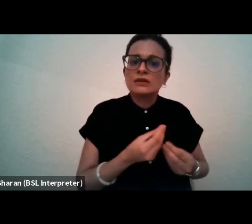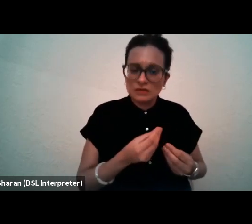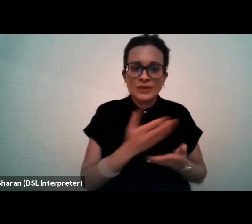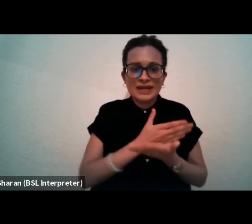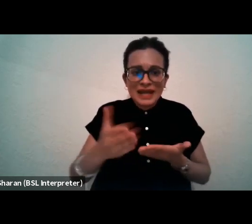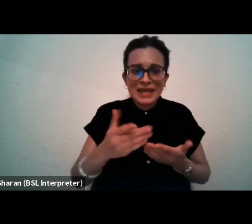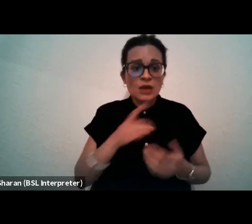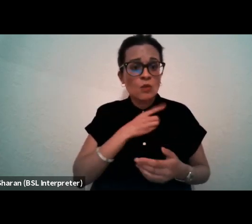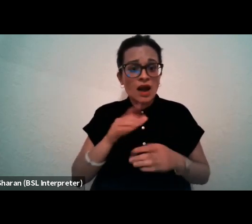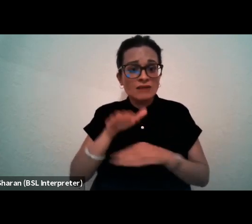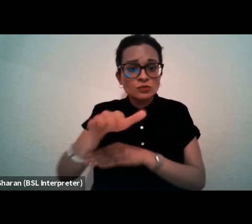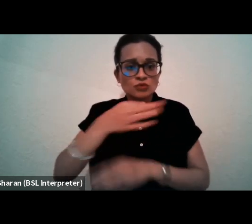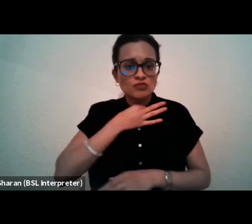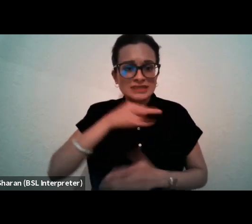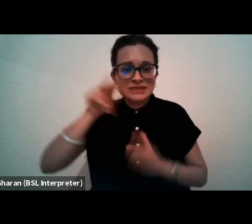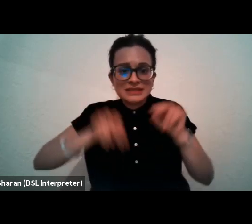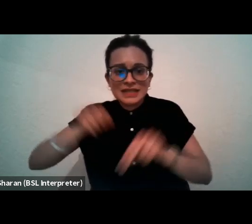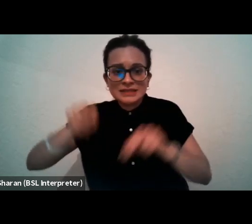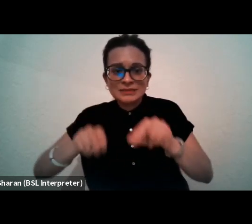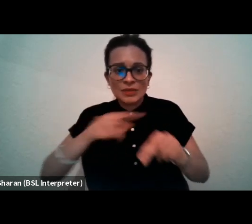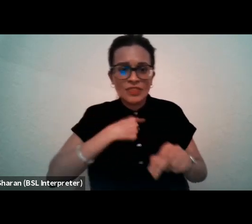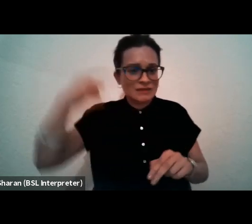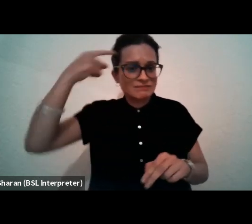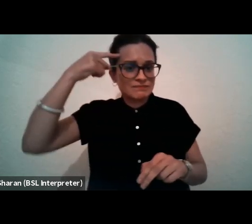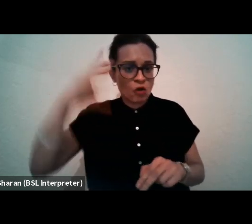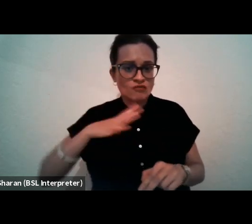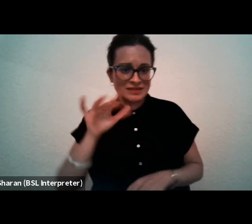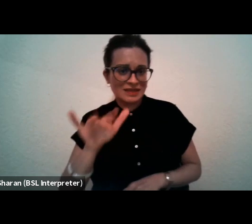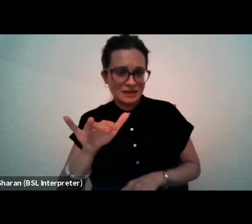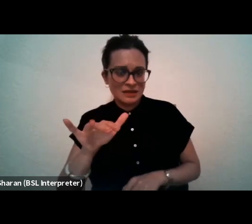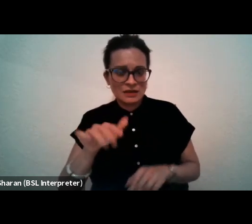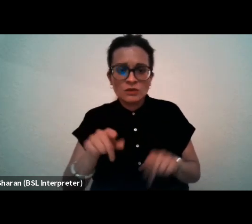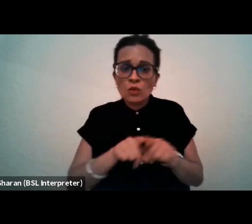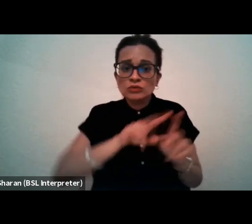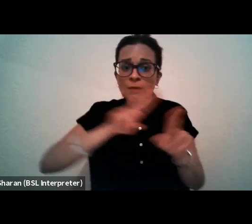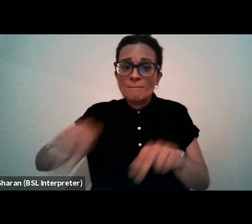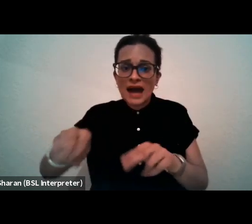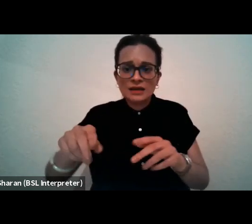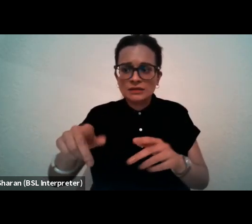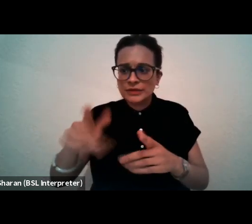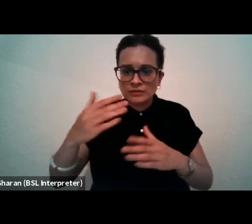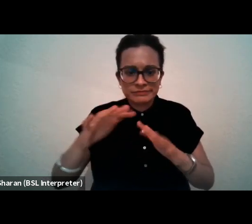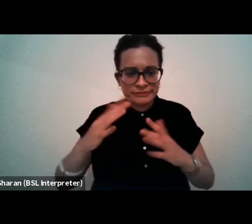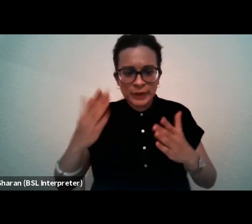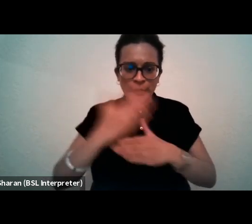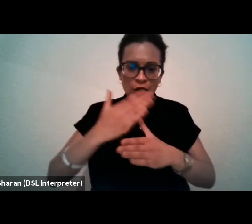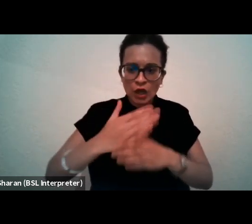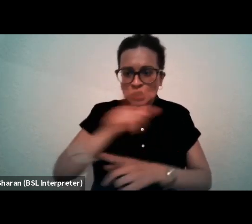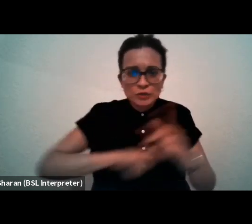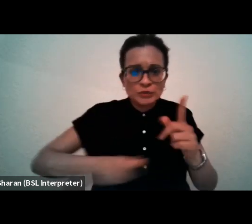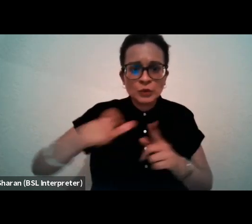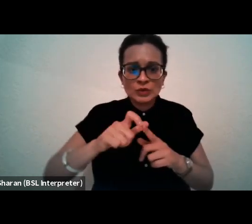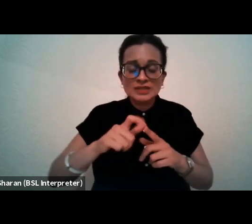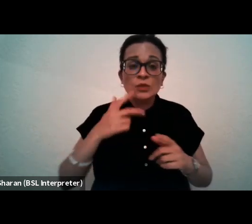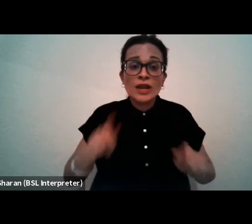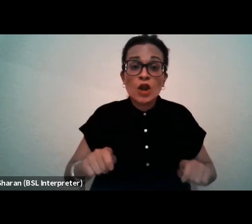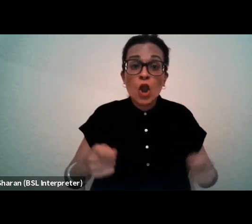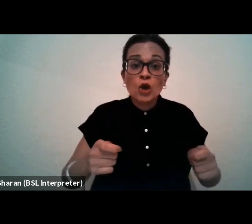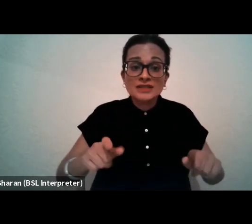risk assessments for people going back out into wider society once this lockdown starts to ease,